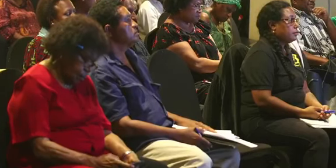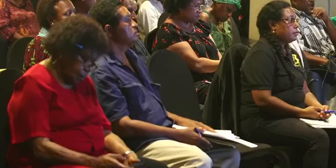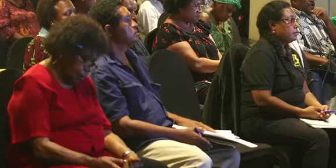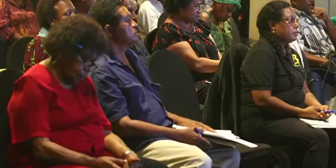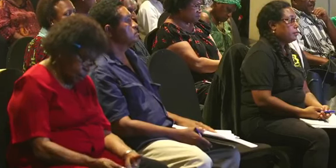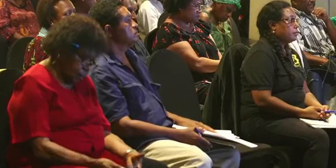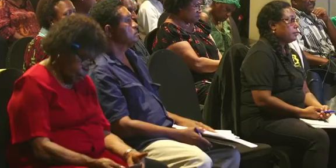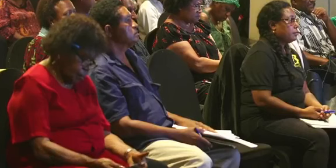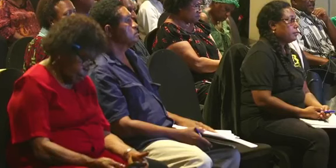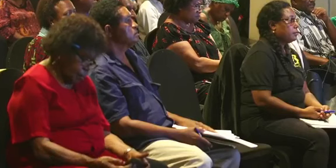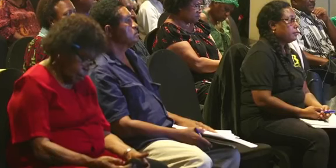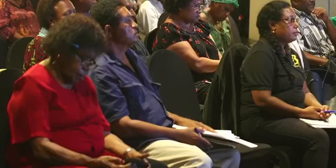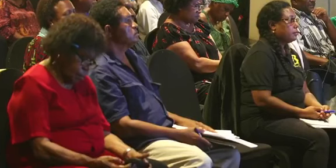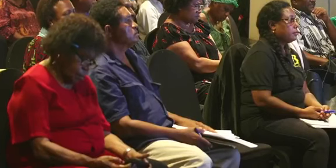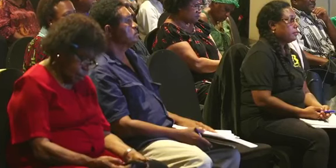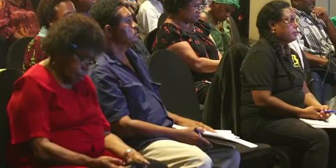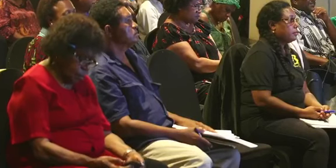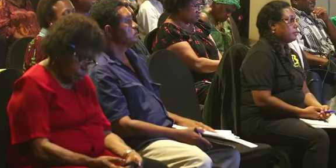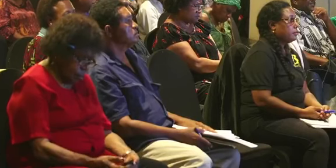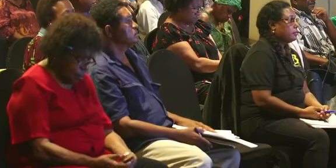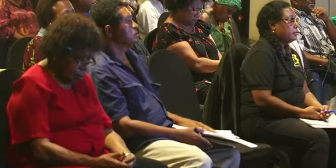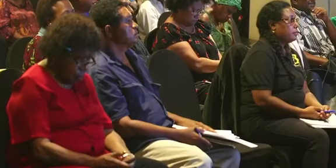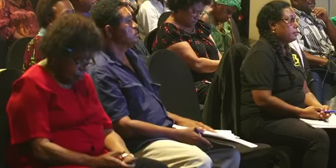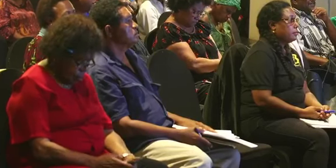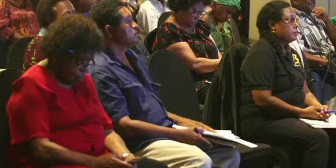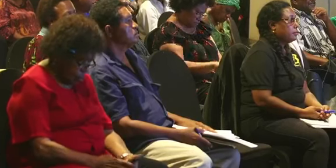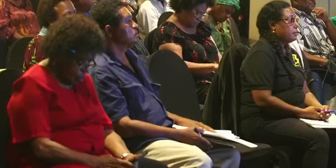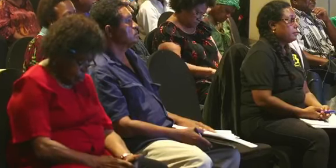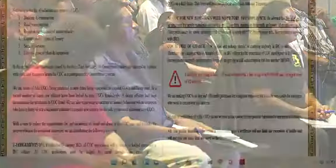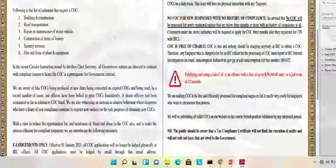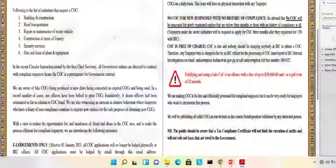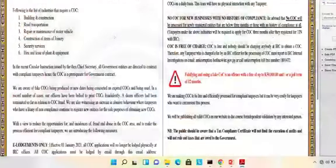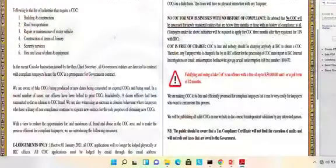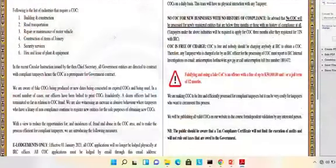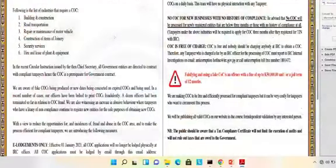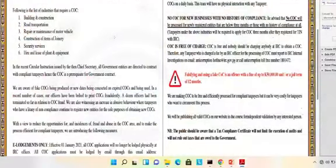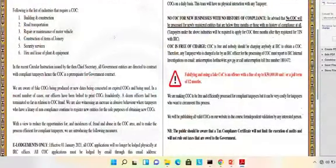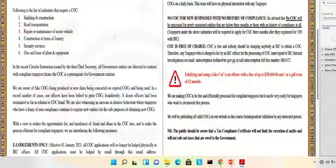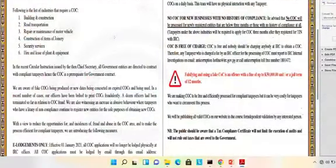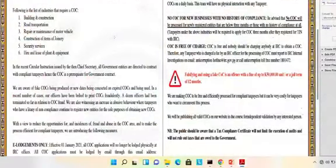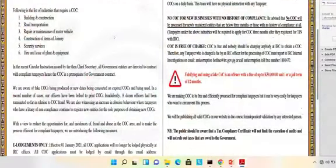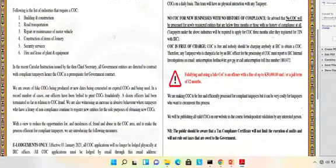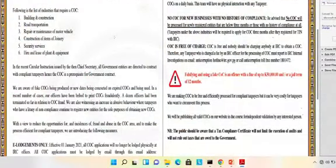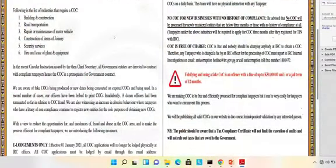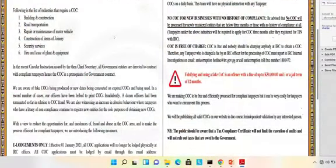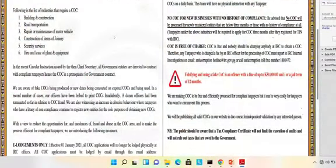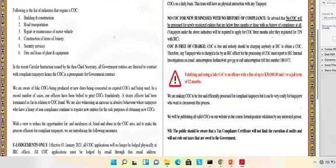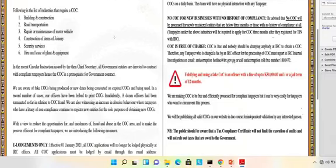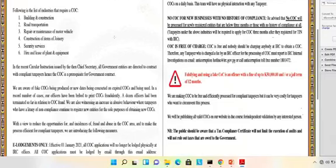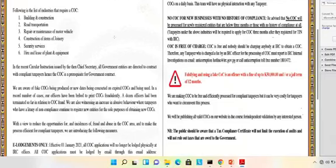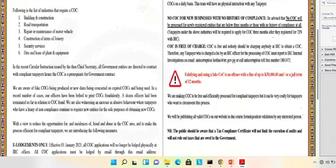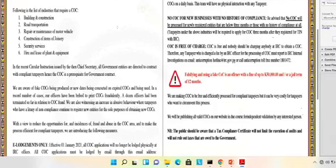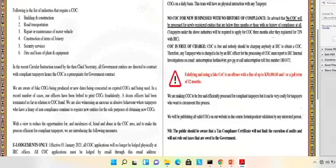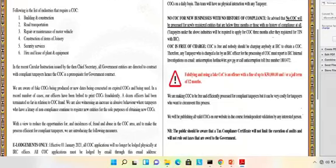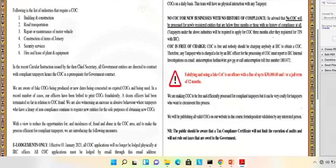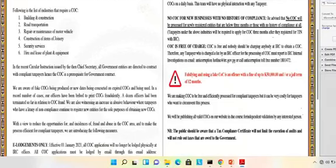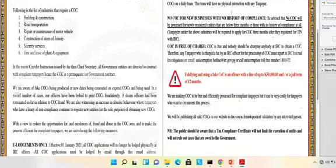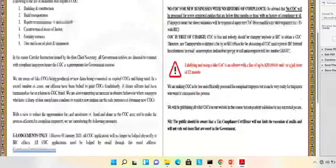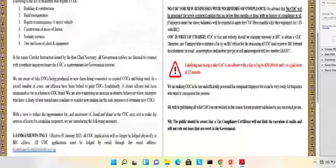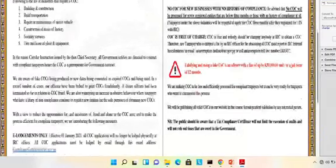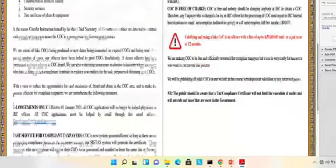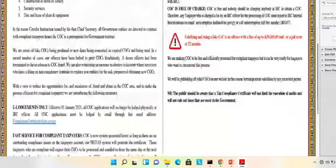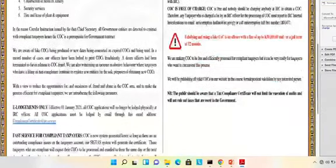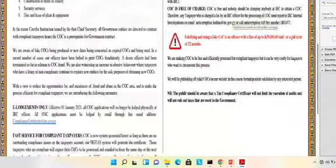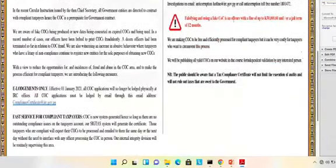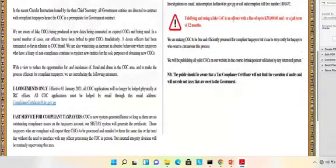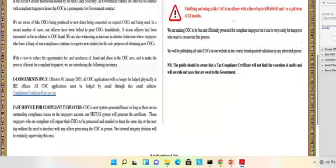information, other information on COC on that public notice as well. We have copies of them outside.